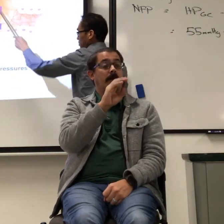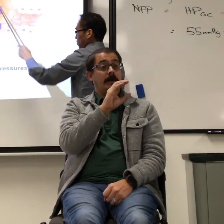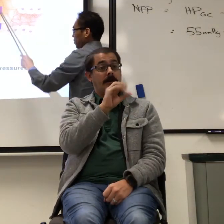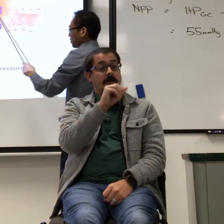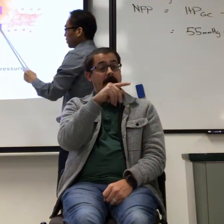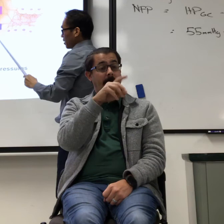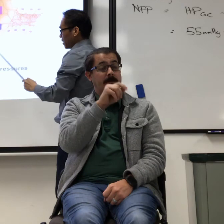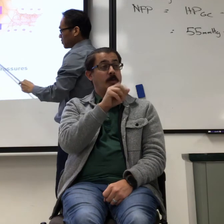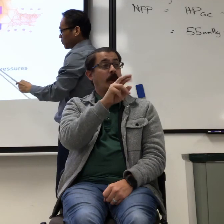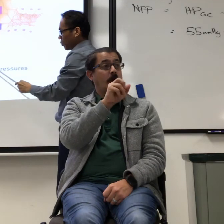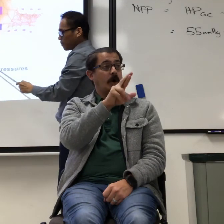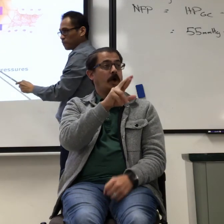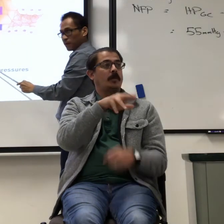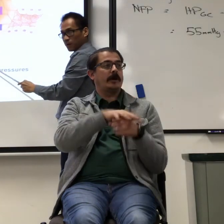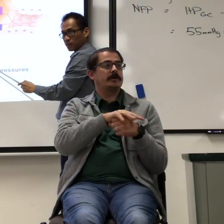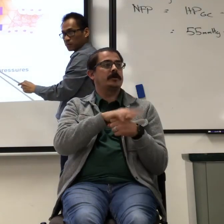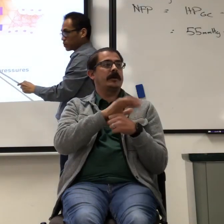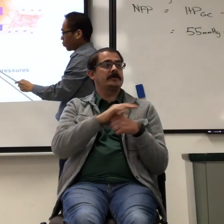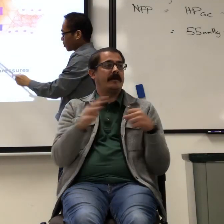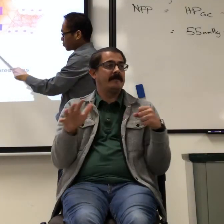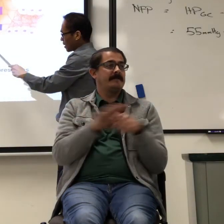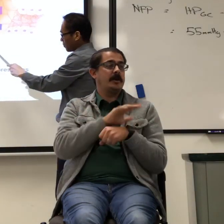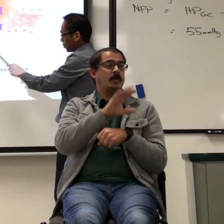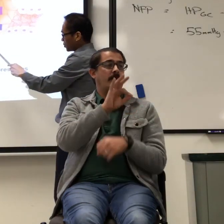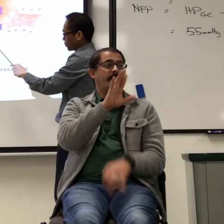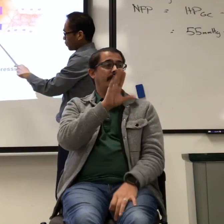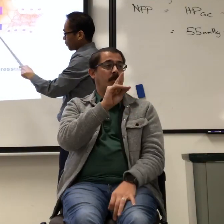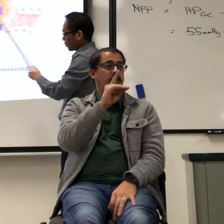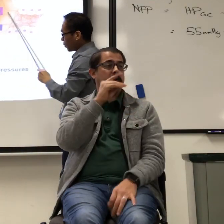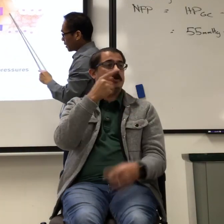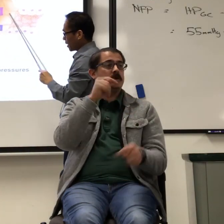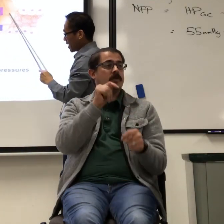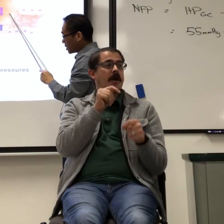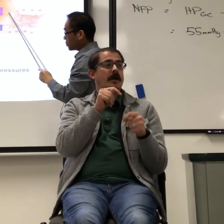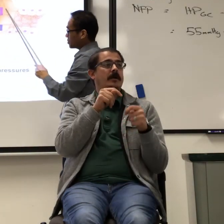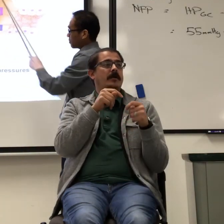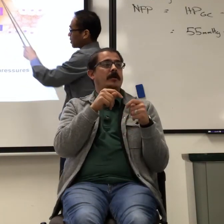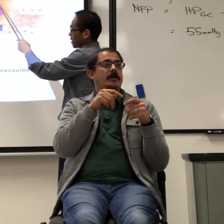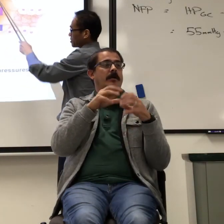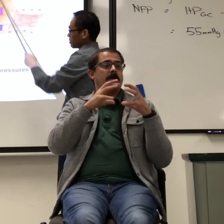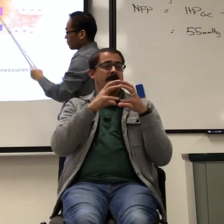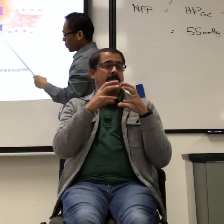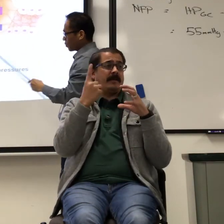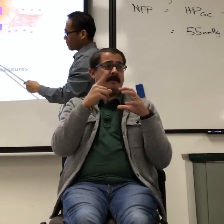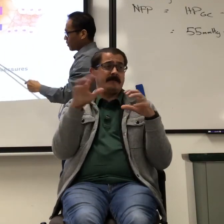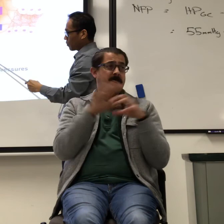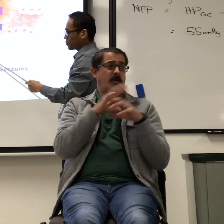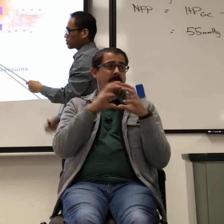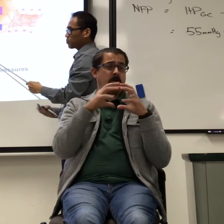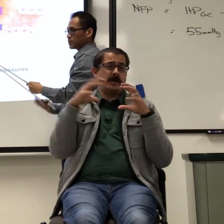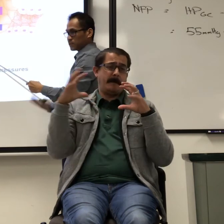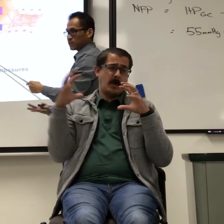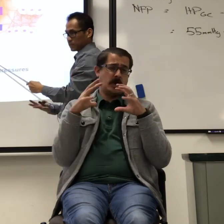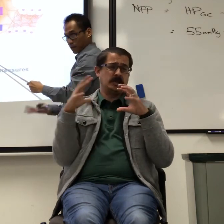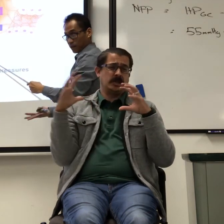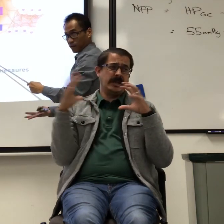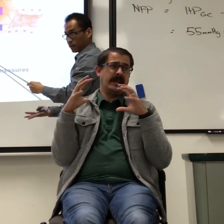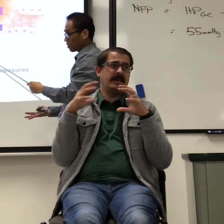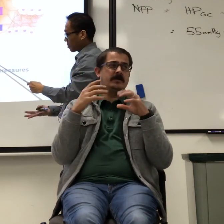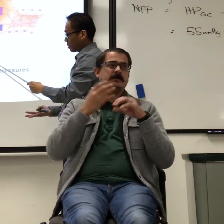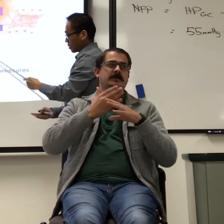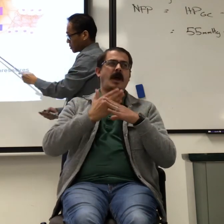This capsule is fluid filled. So when you're trying to push fluid into something that's fluid filled, there's some resistance